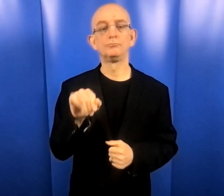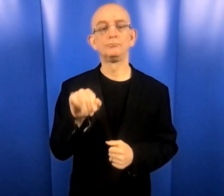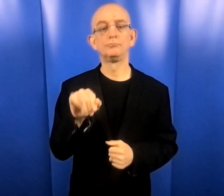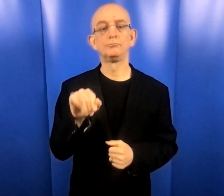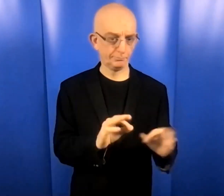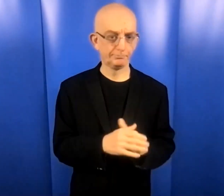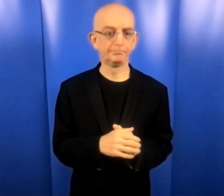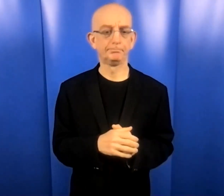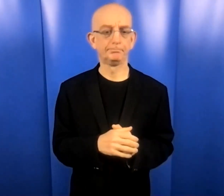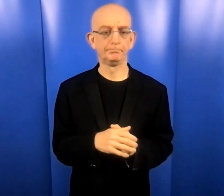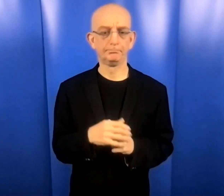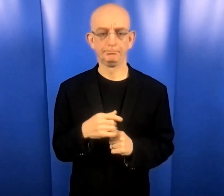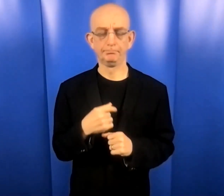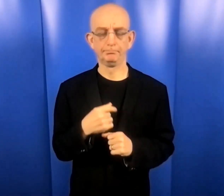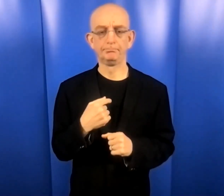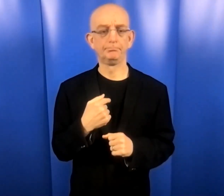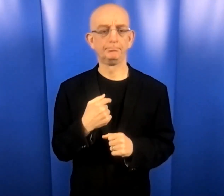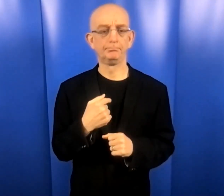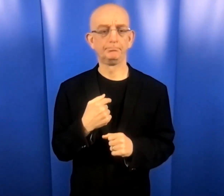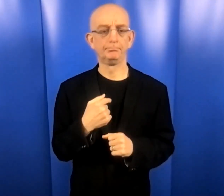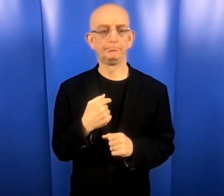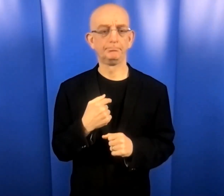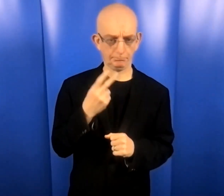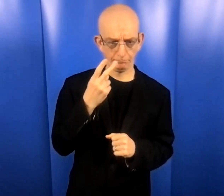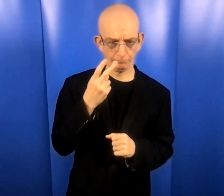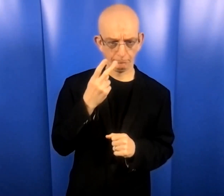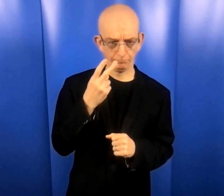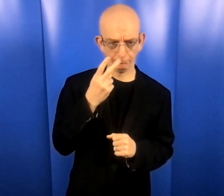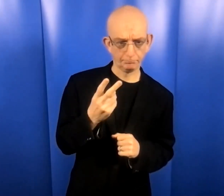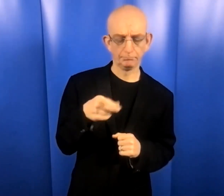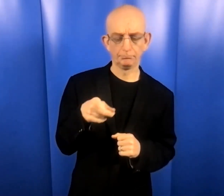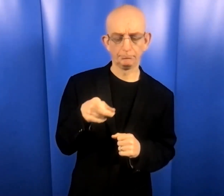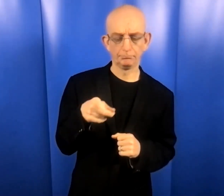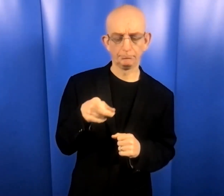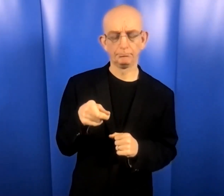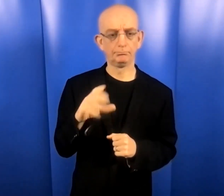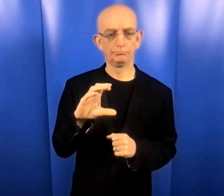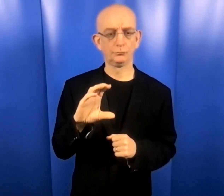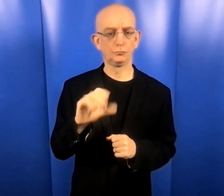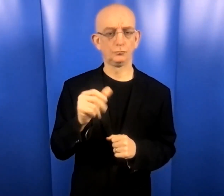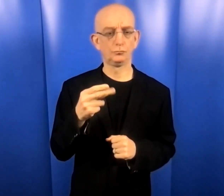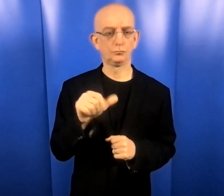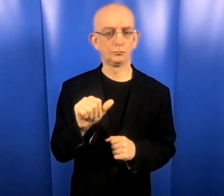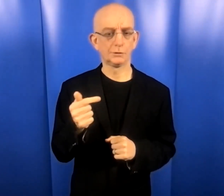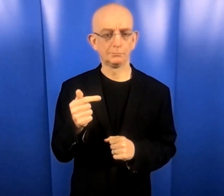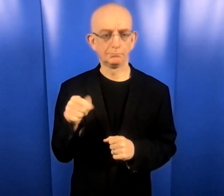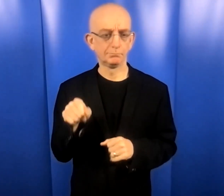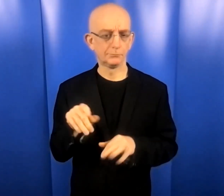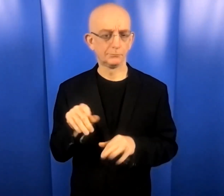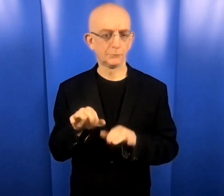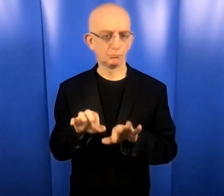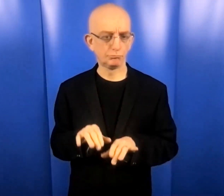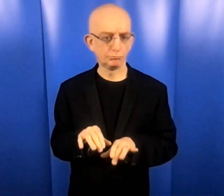Inclusive Education Policy is already signed. Yes. And actually will be launched next month, which is really great. And congratulations,